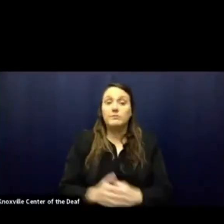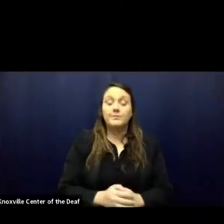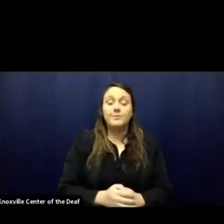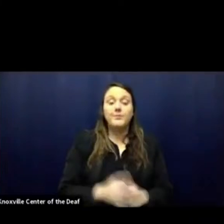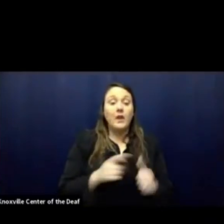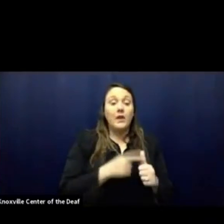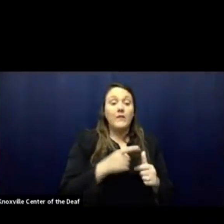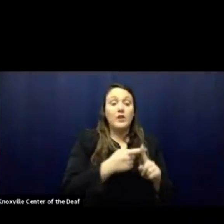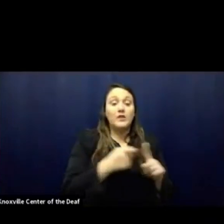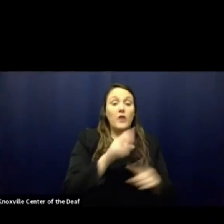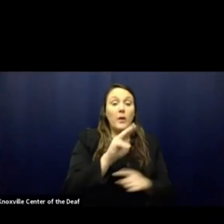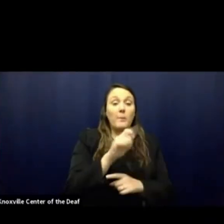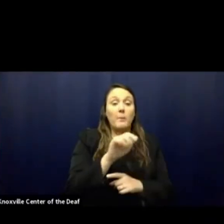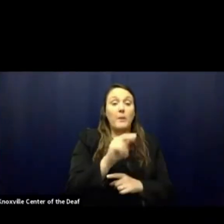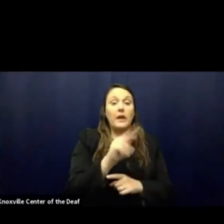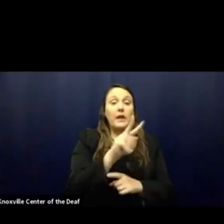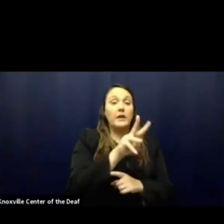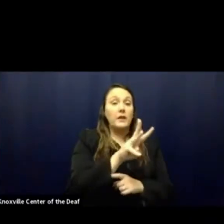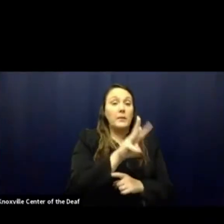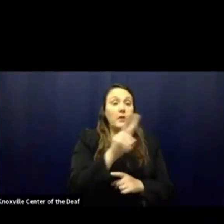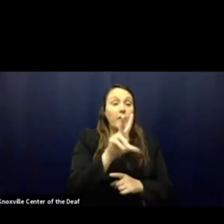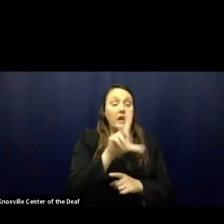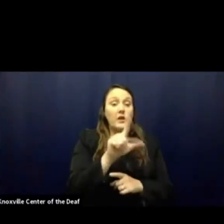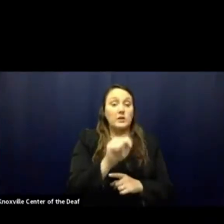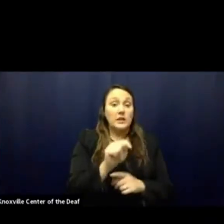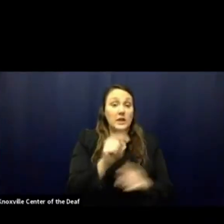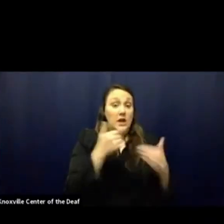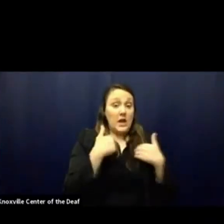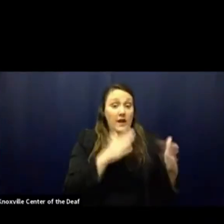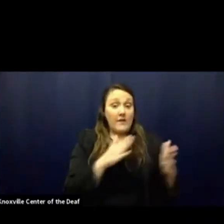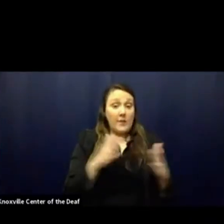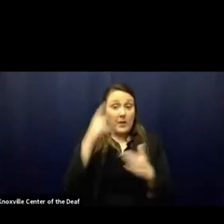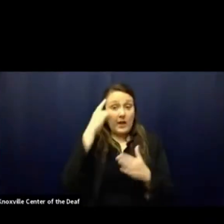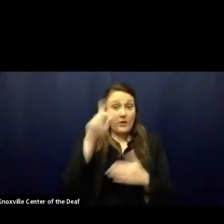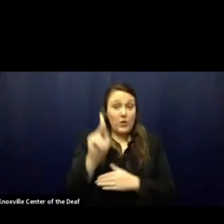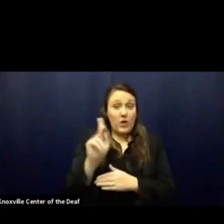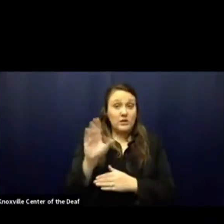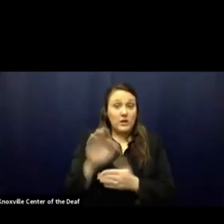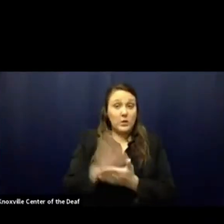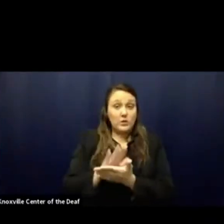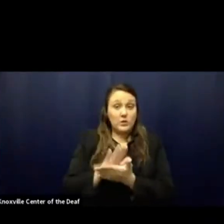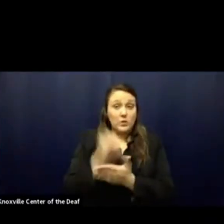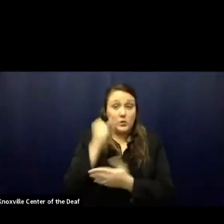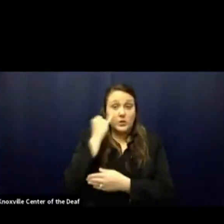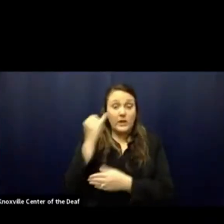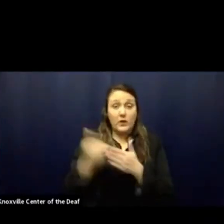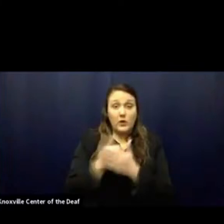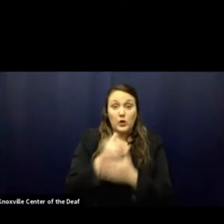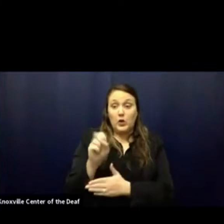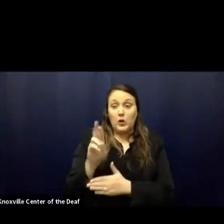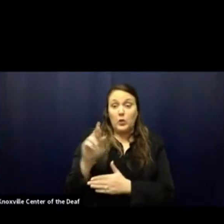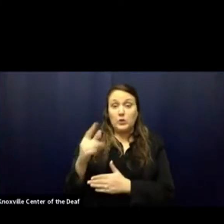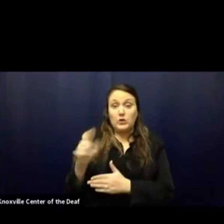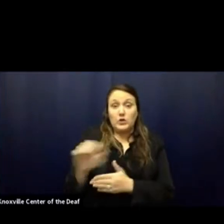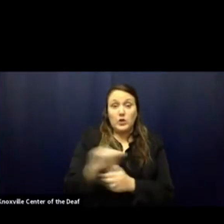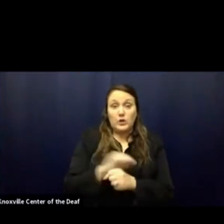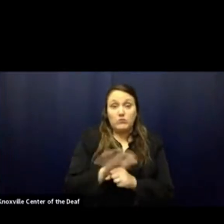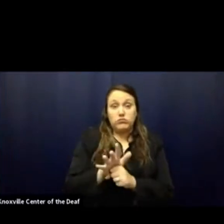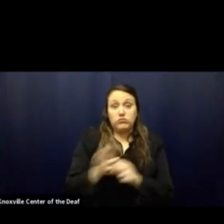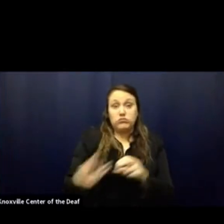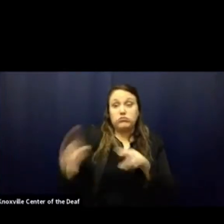have is from Megan with WVLT. Is there a plan in place for Knox County schools in the event of a new surge of COVID-19